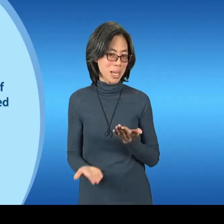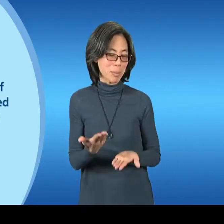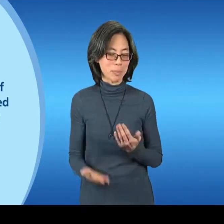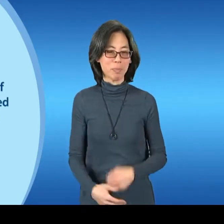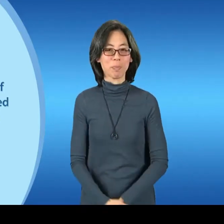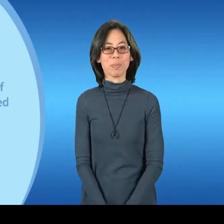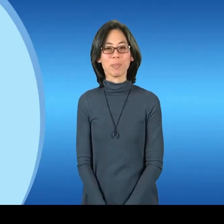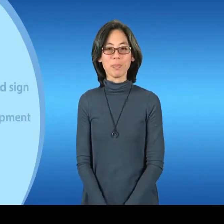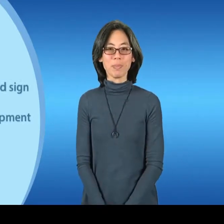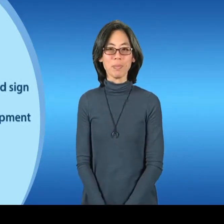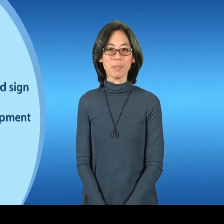facilitates that.